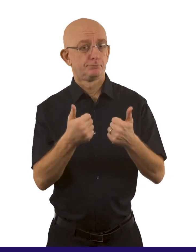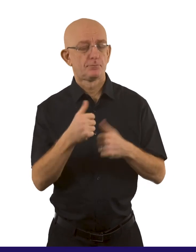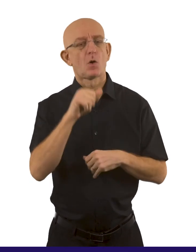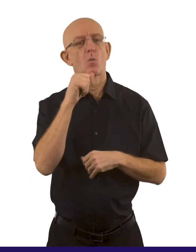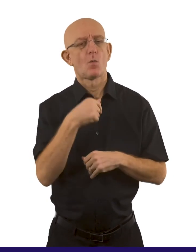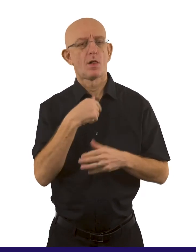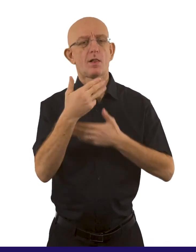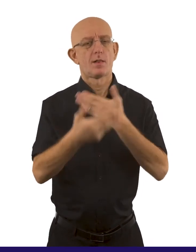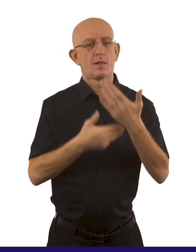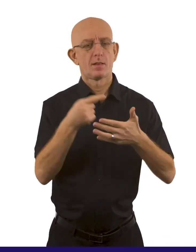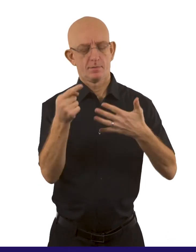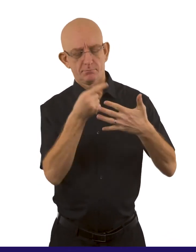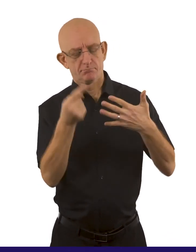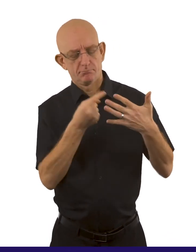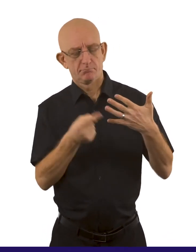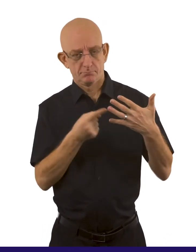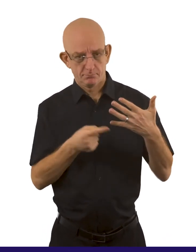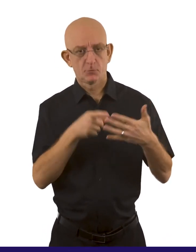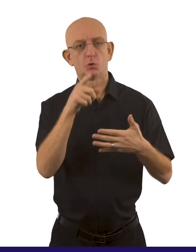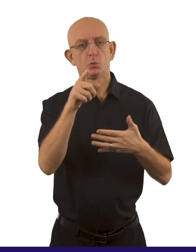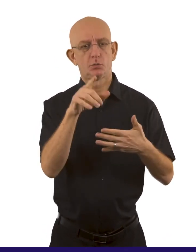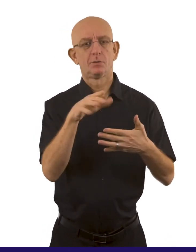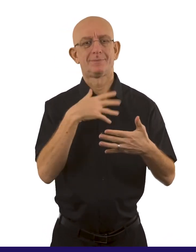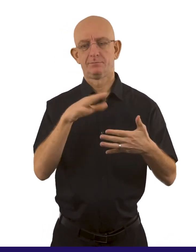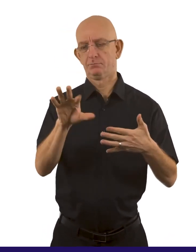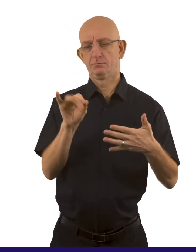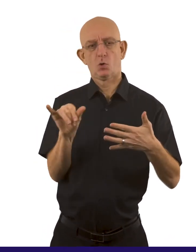Please select one of the following statements in relation to these questions.